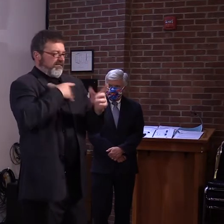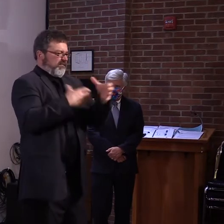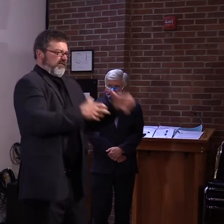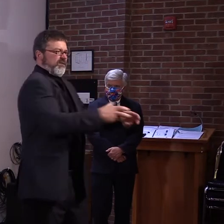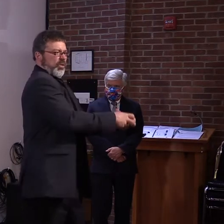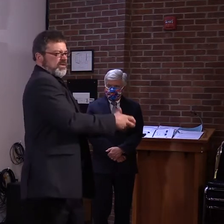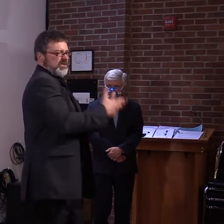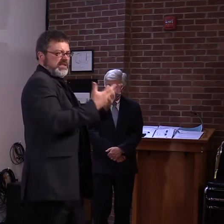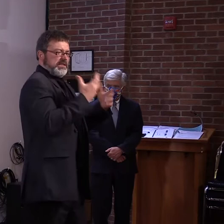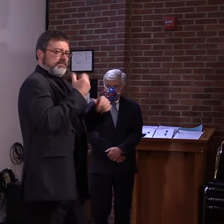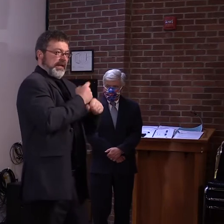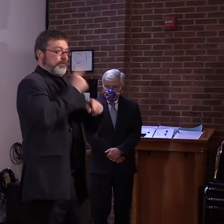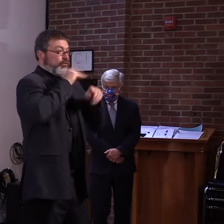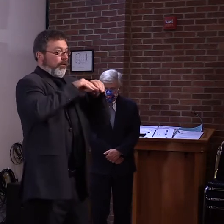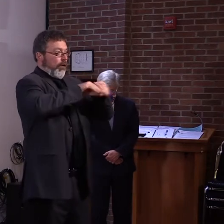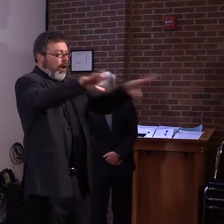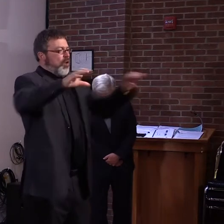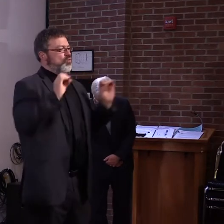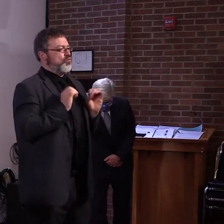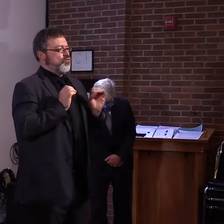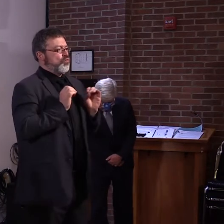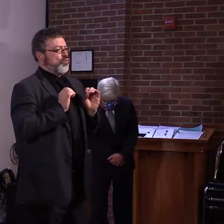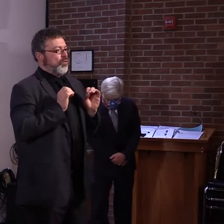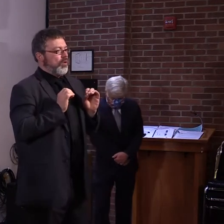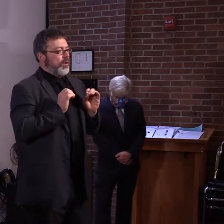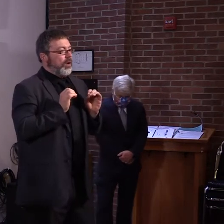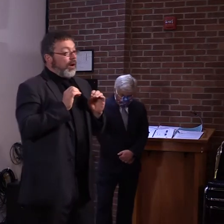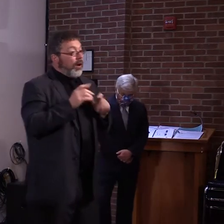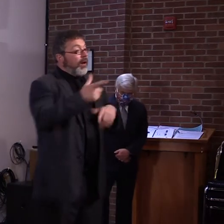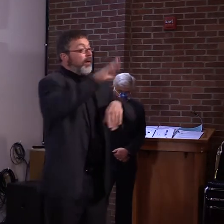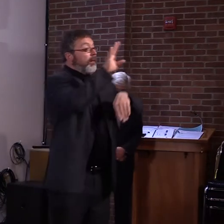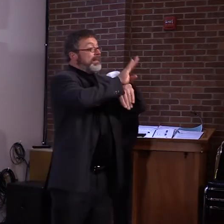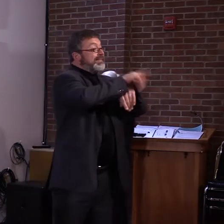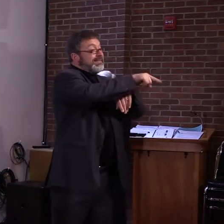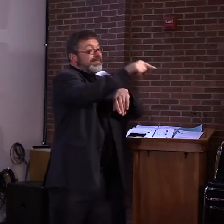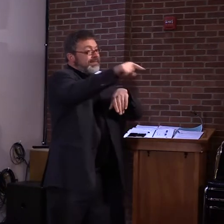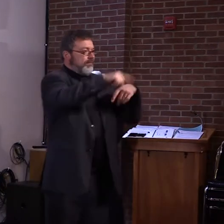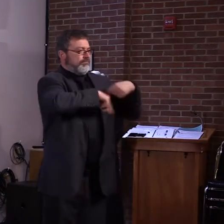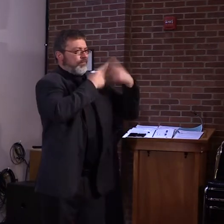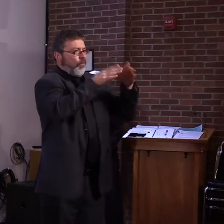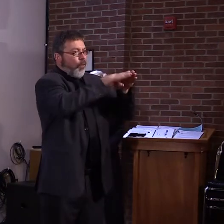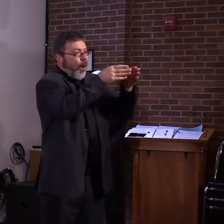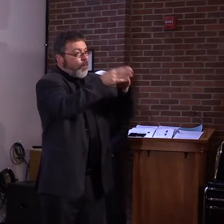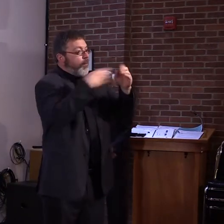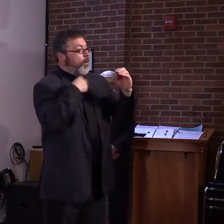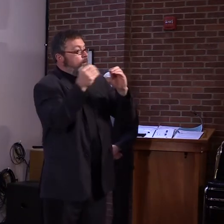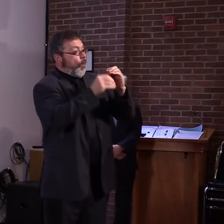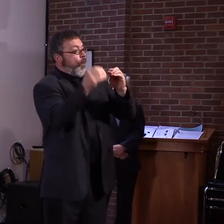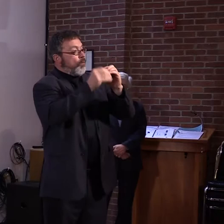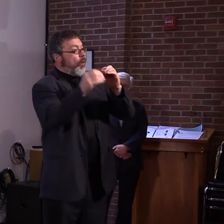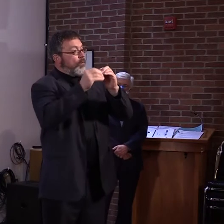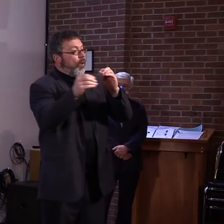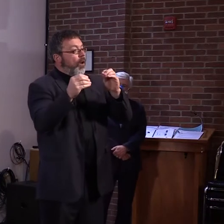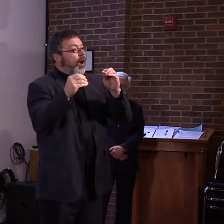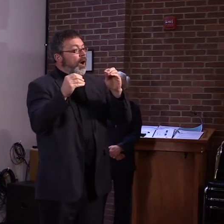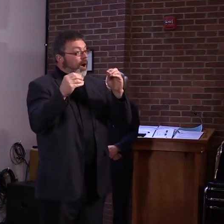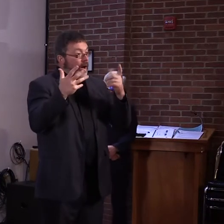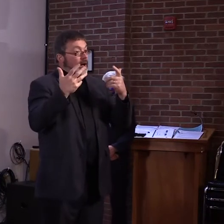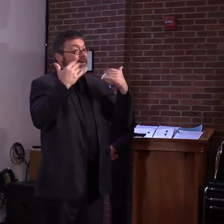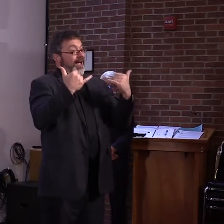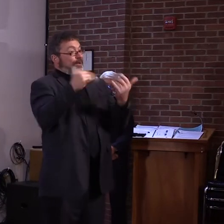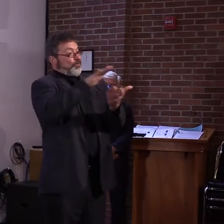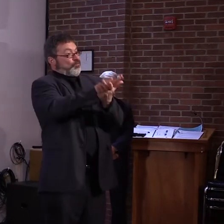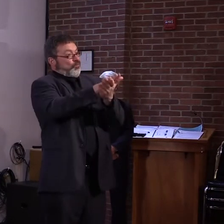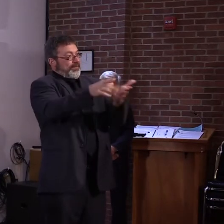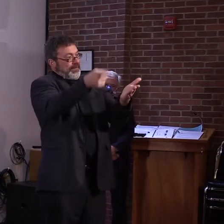want to continue to open up the economy. We want to continue to have more in-person instruction for our schools. Again, it takes